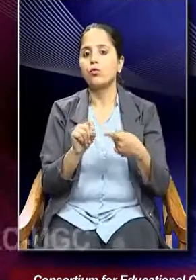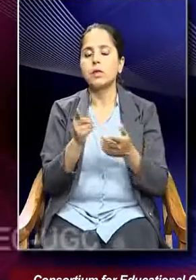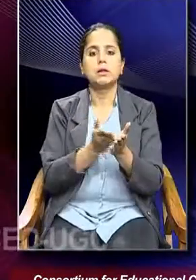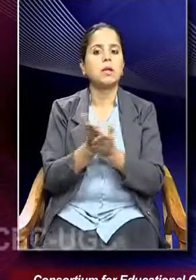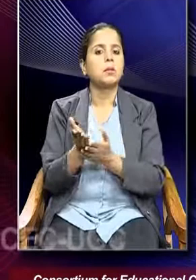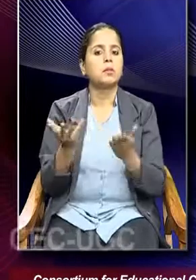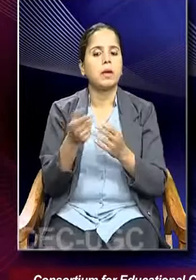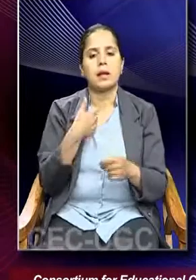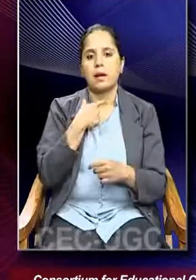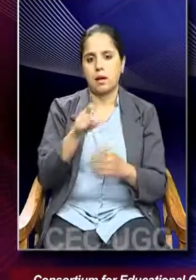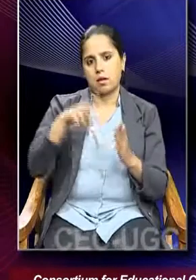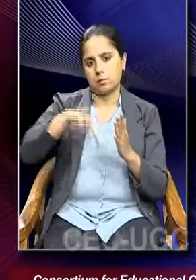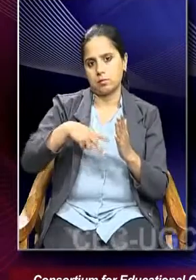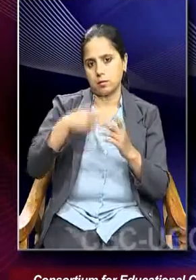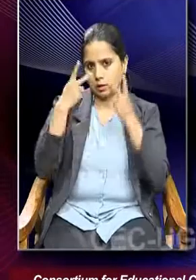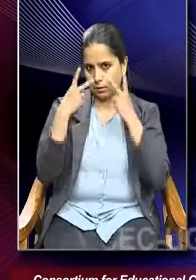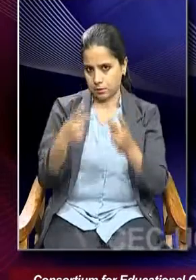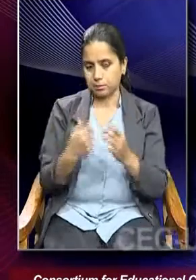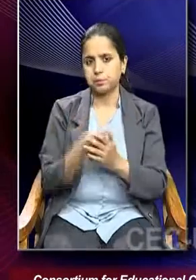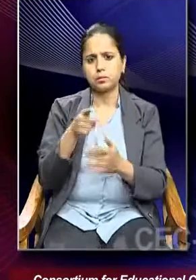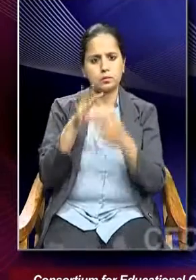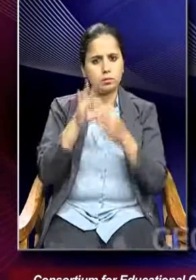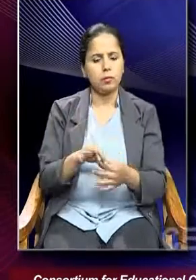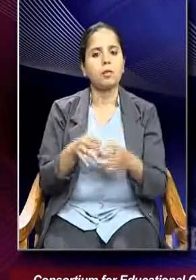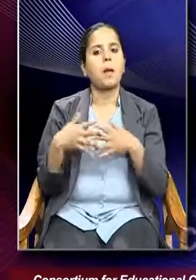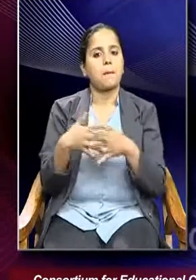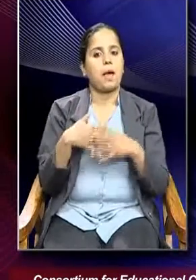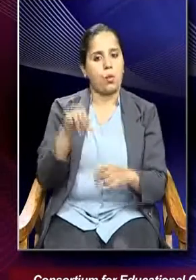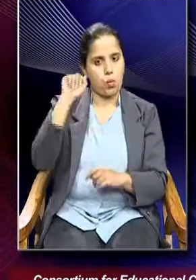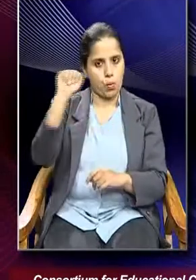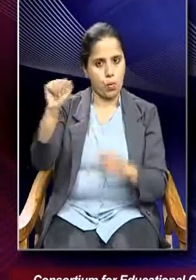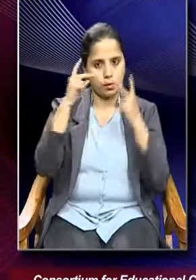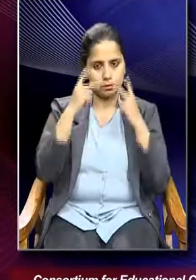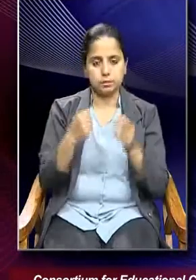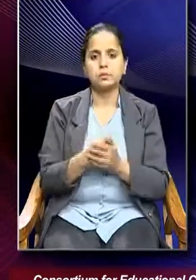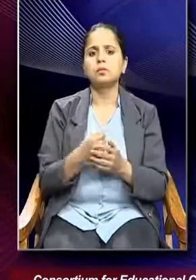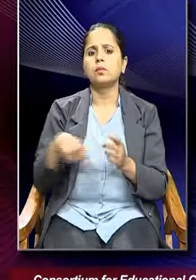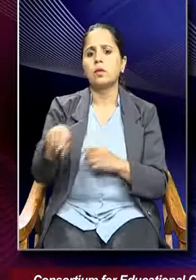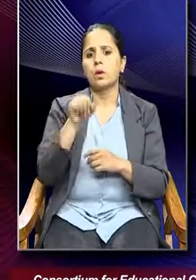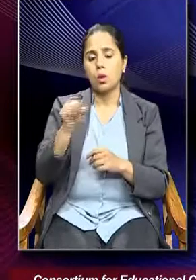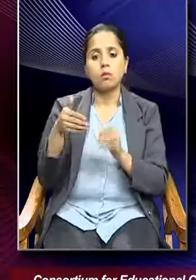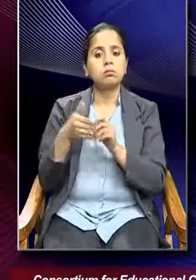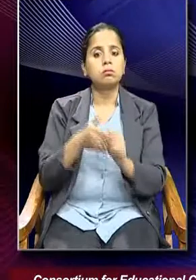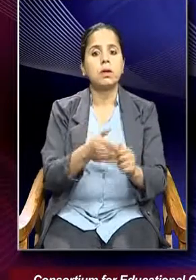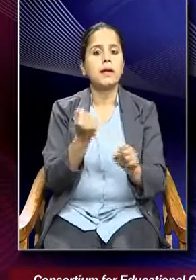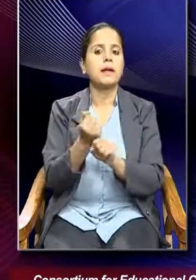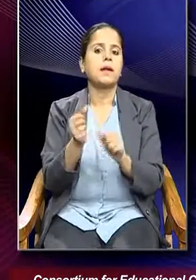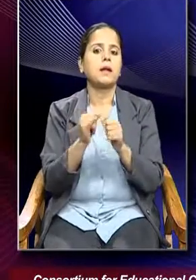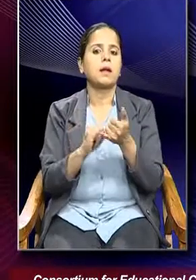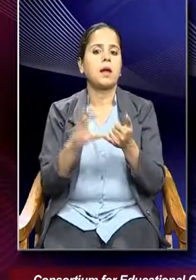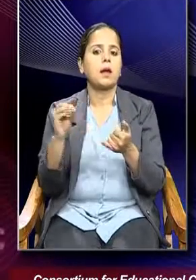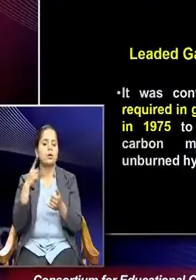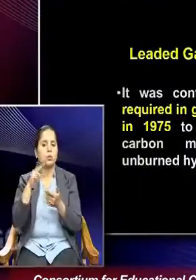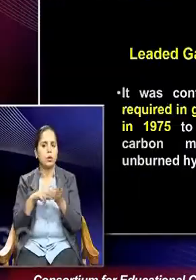of case study, which is related to United States. Leaded gasoline phase down. It